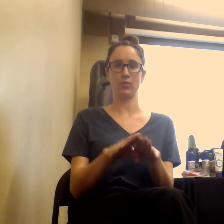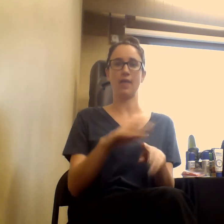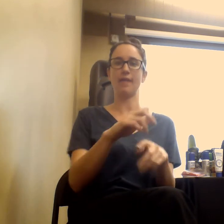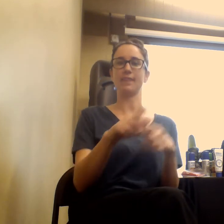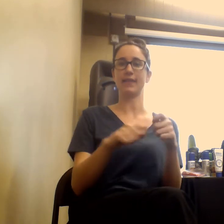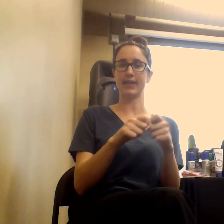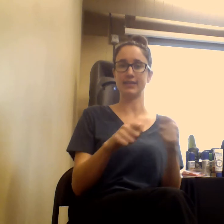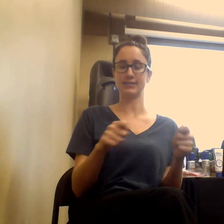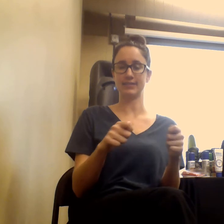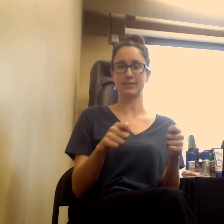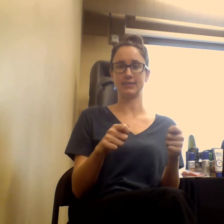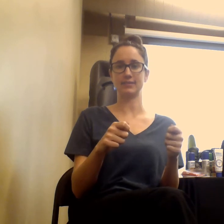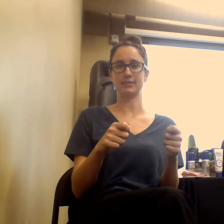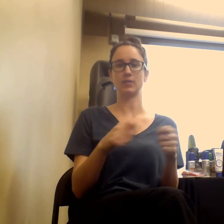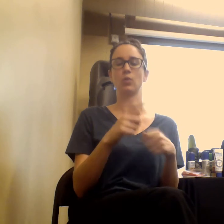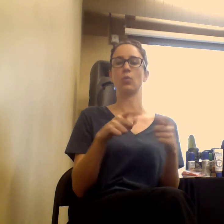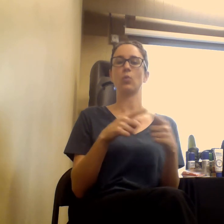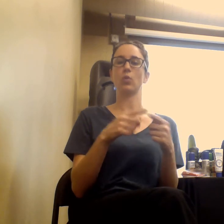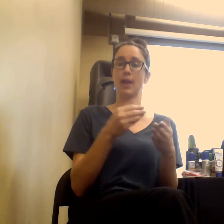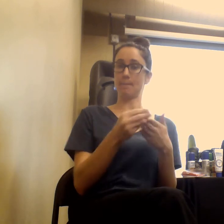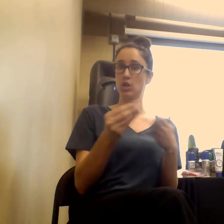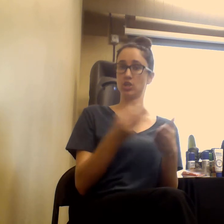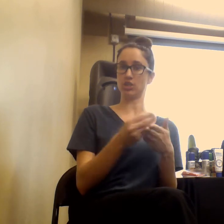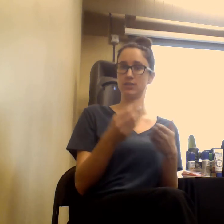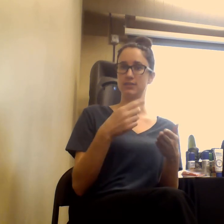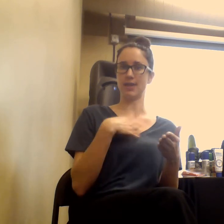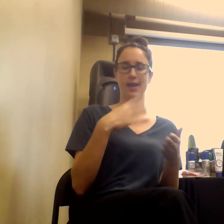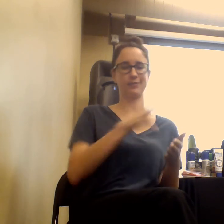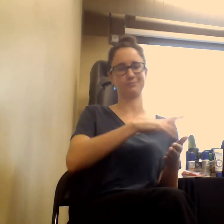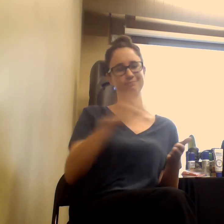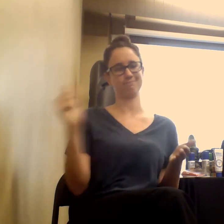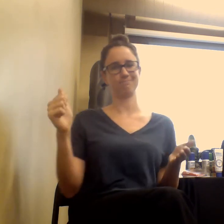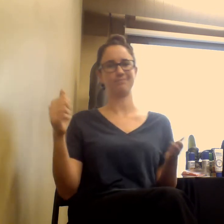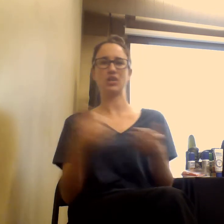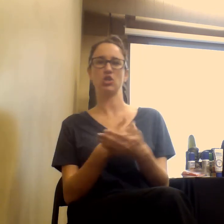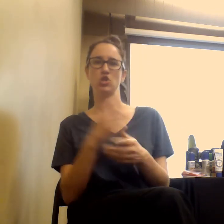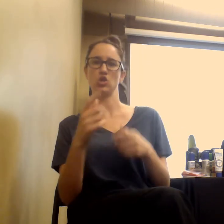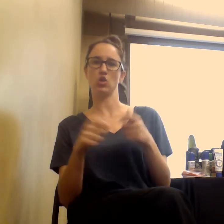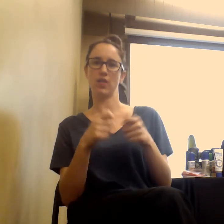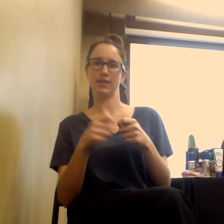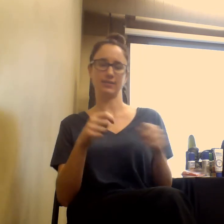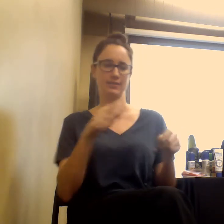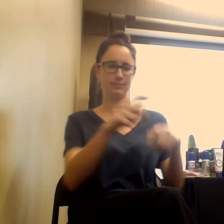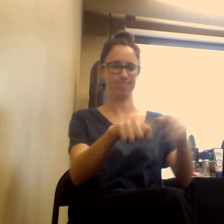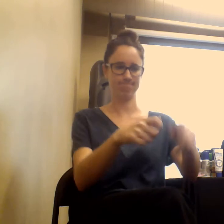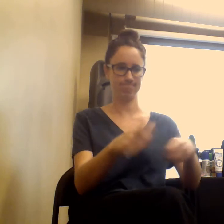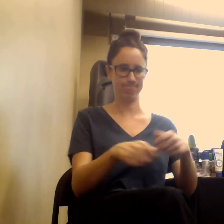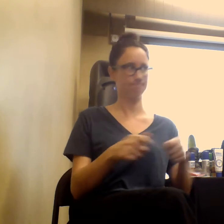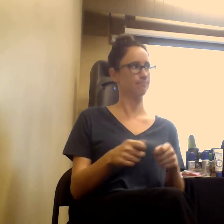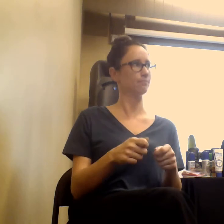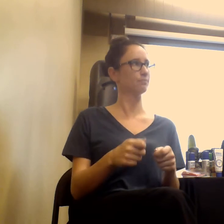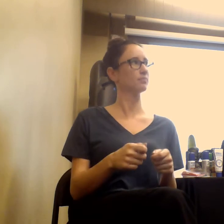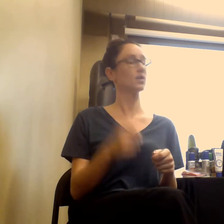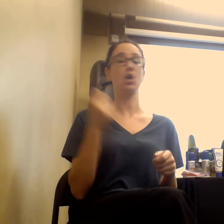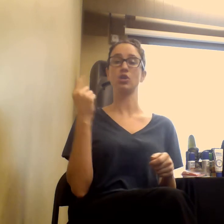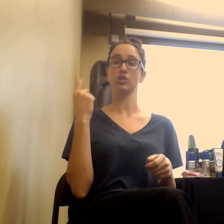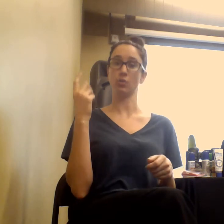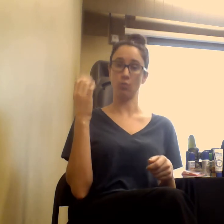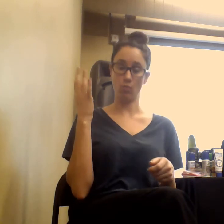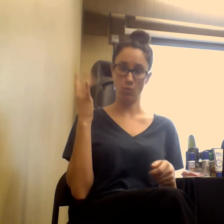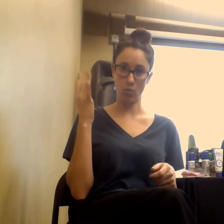Somebody still got it? Okay. If you look at the boot, it's got a flat lace. All right? The flat lace, believe it or not, makes a difference. It